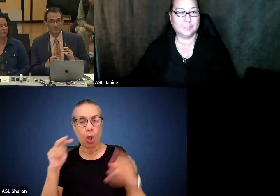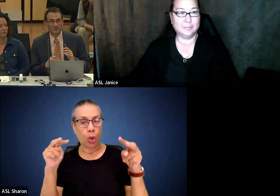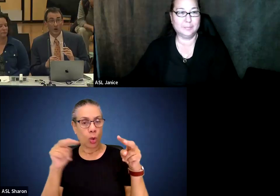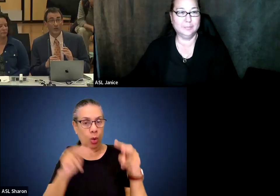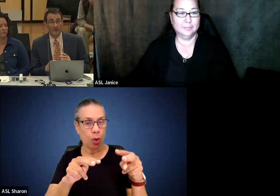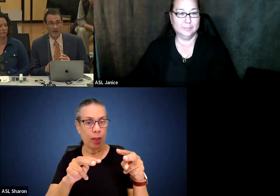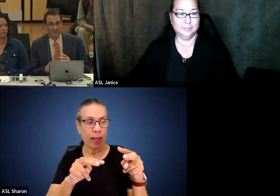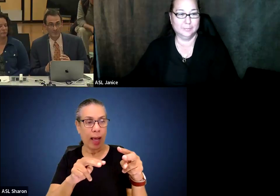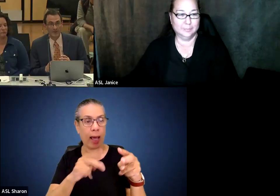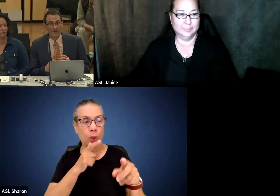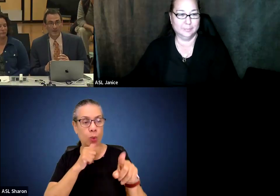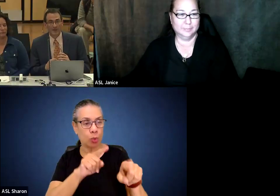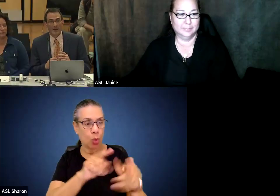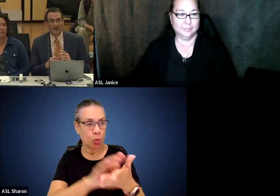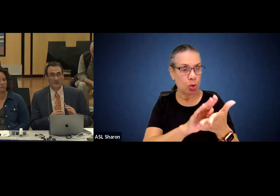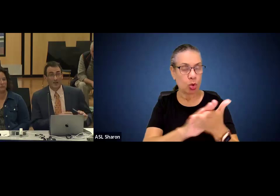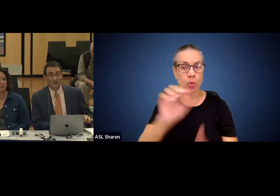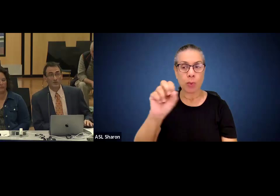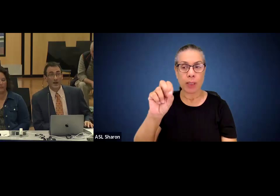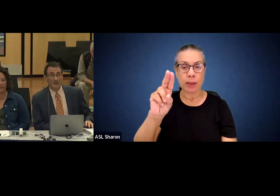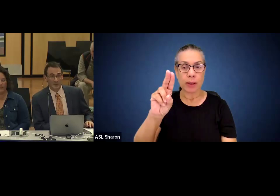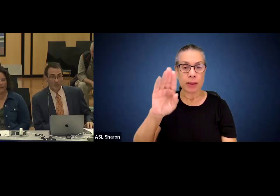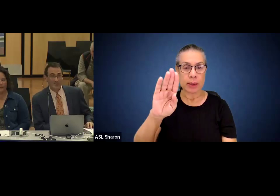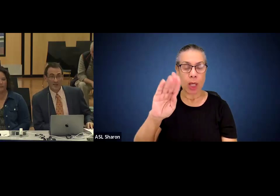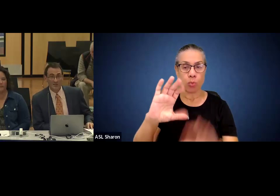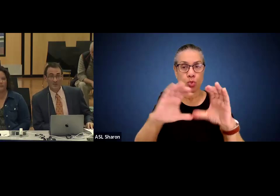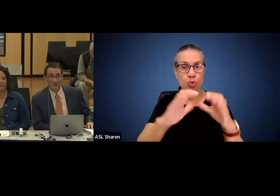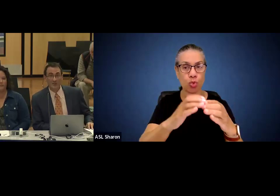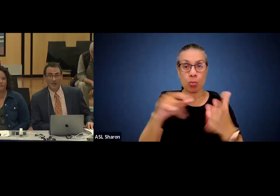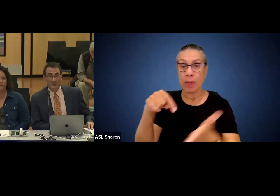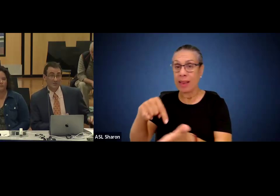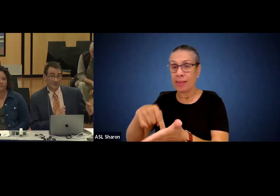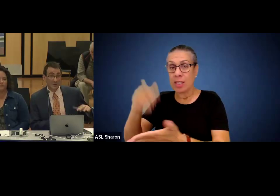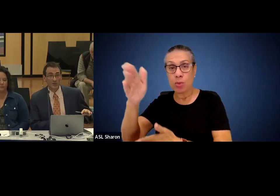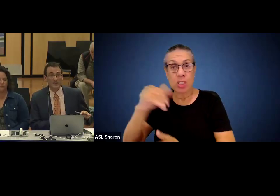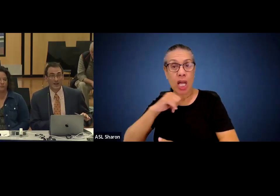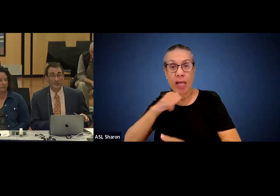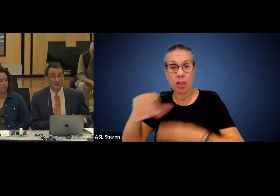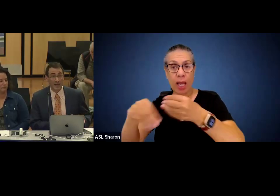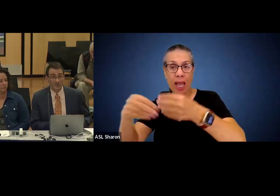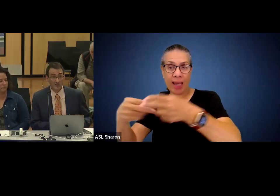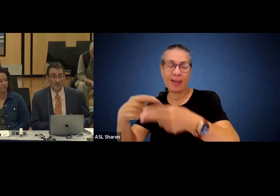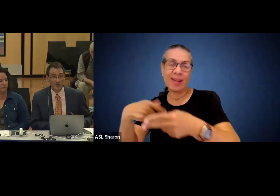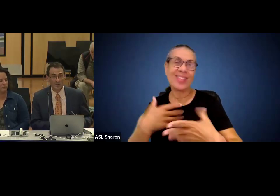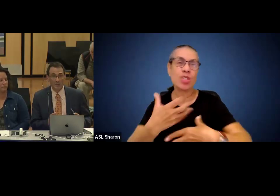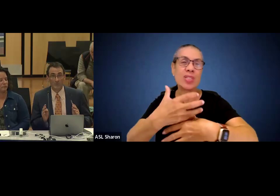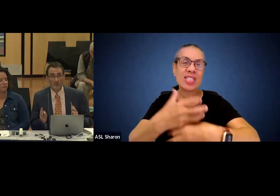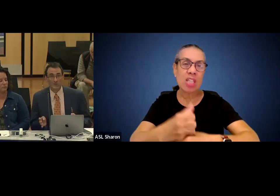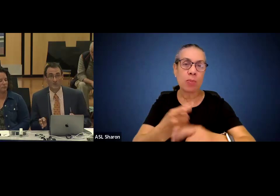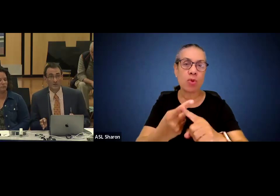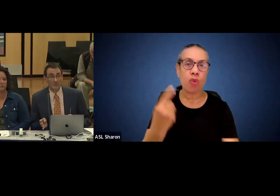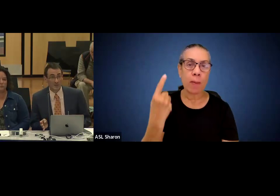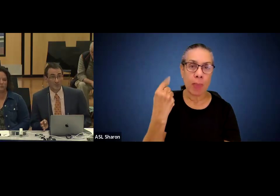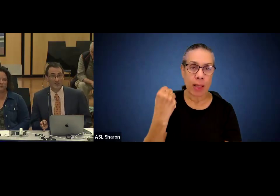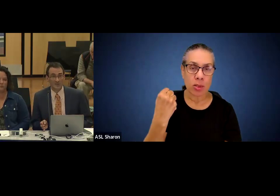subgroup all the time. I did not include that in this presentation as it was the summary data from last year, but I'll